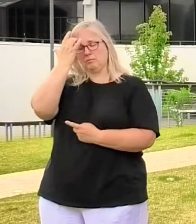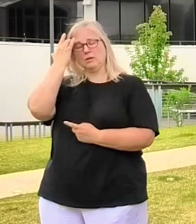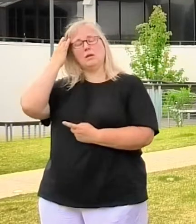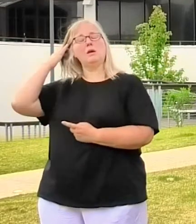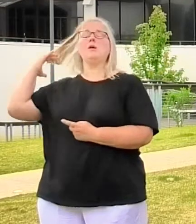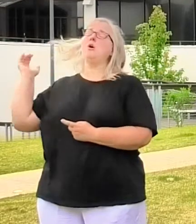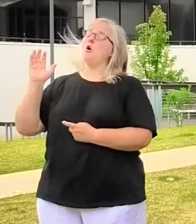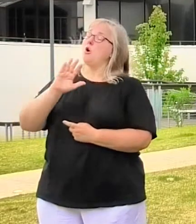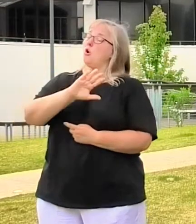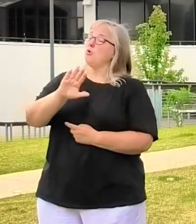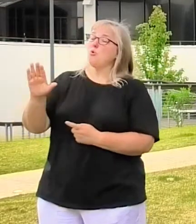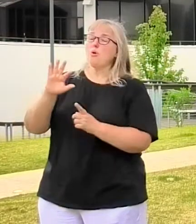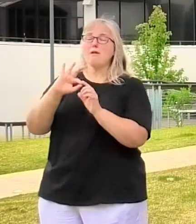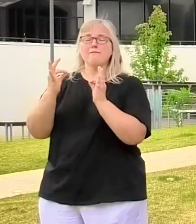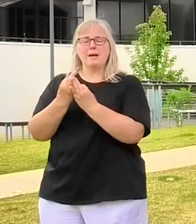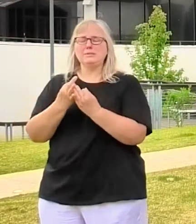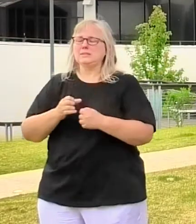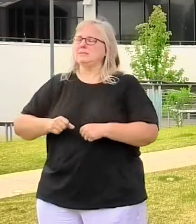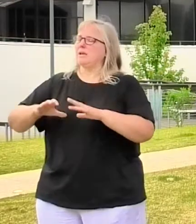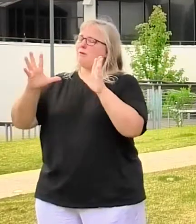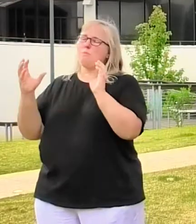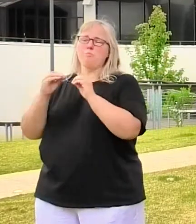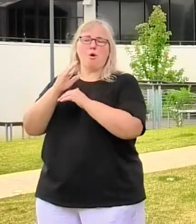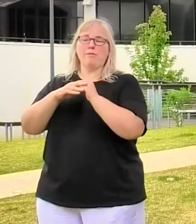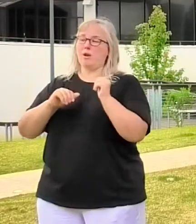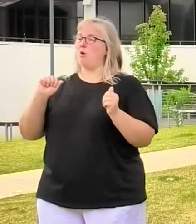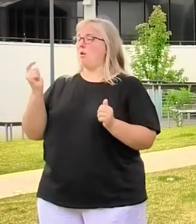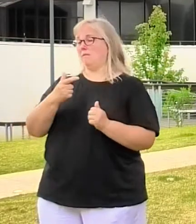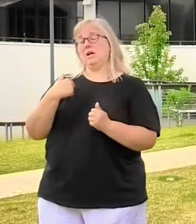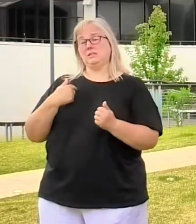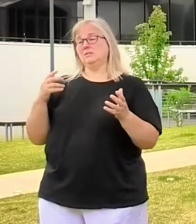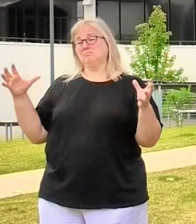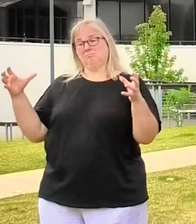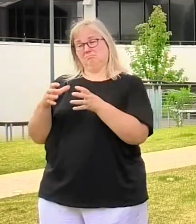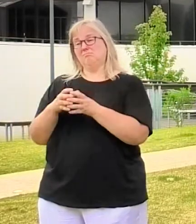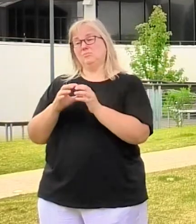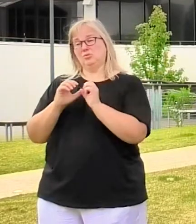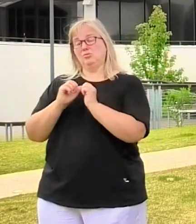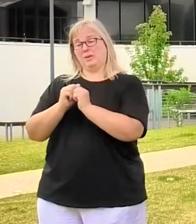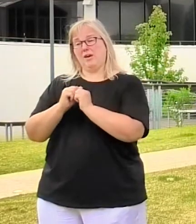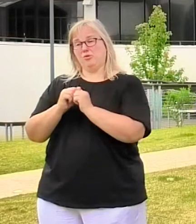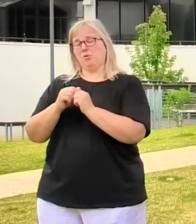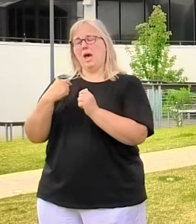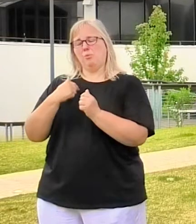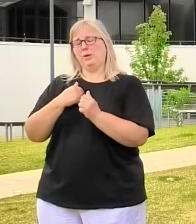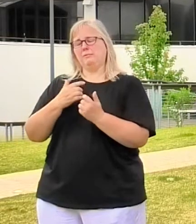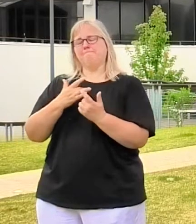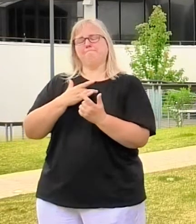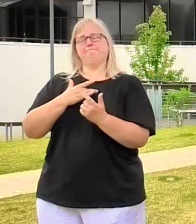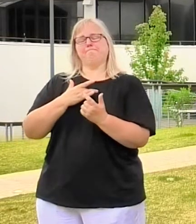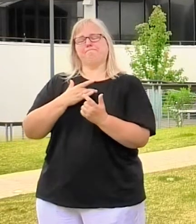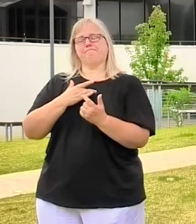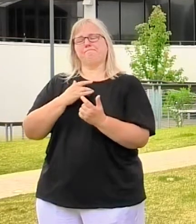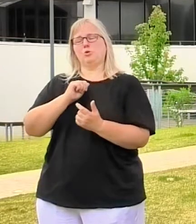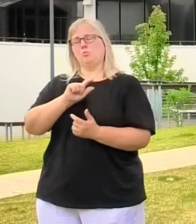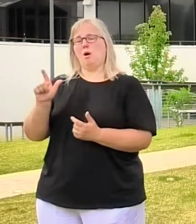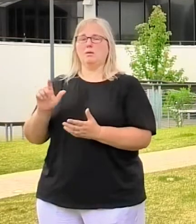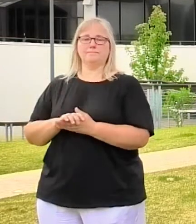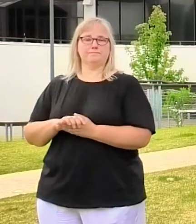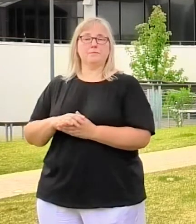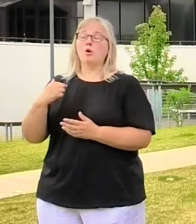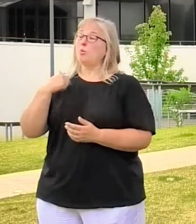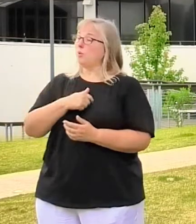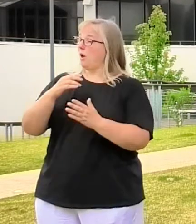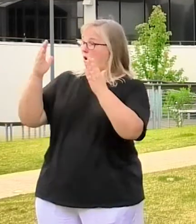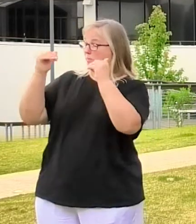than all of us combined, and we hold you all extremely close to our hearts. We hope this